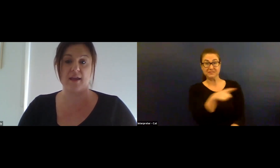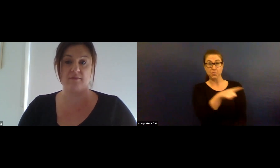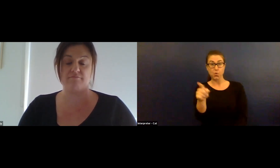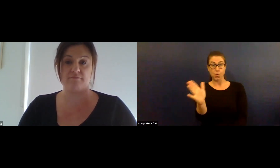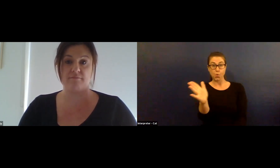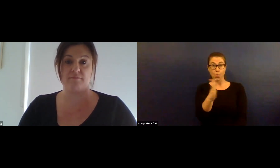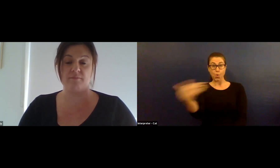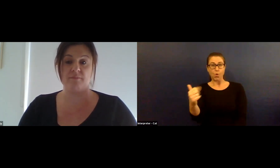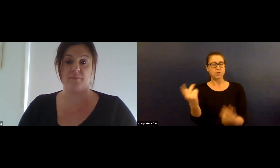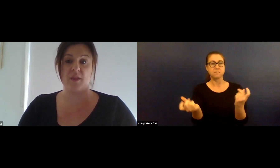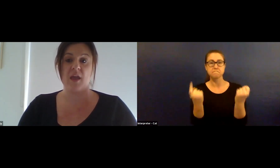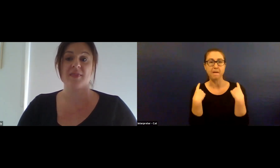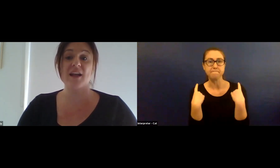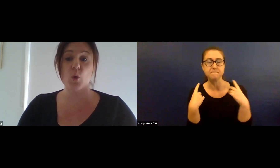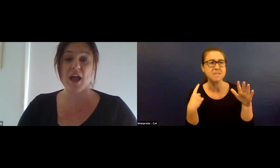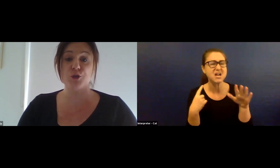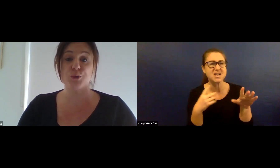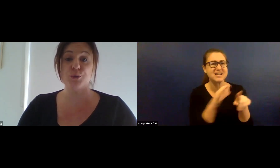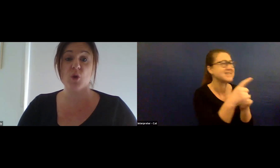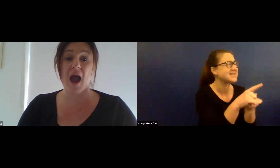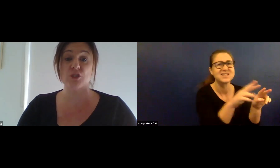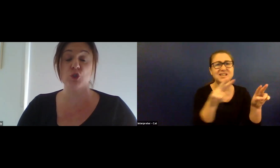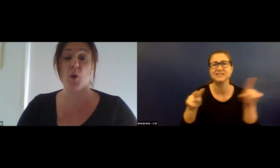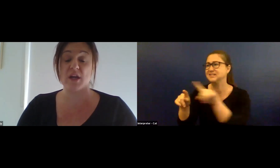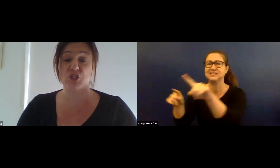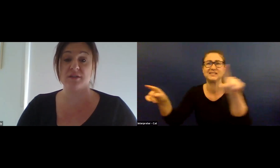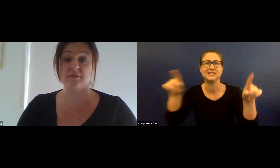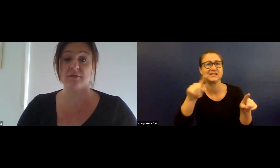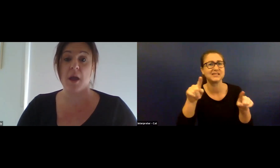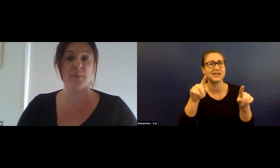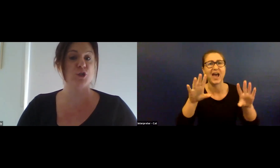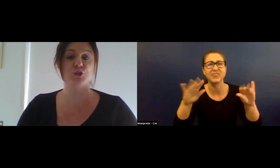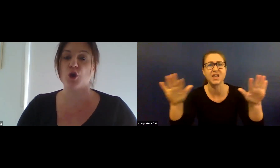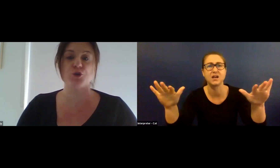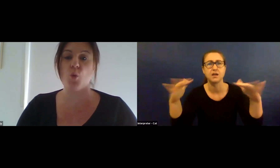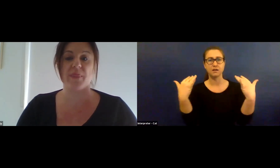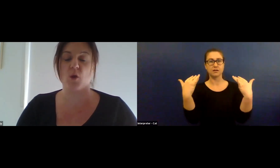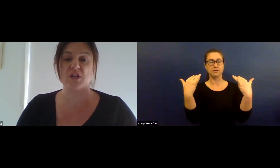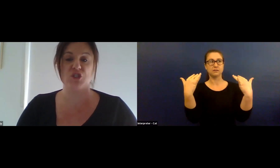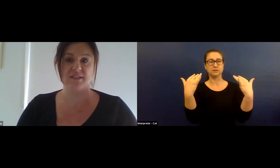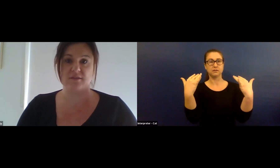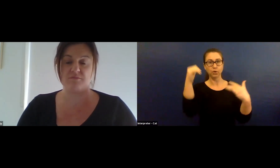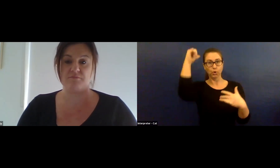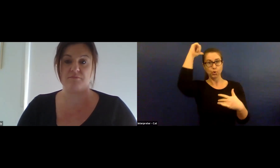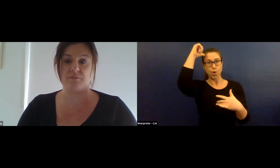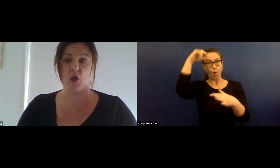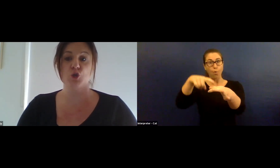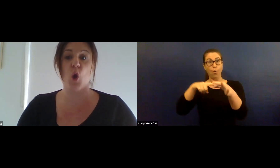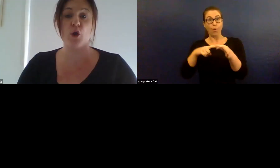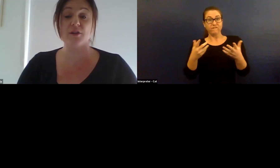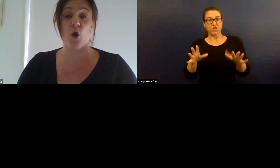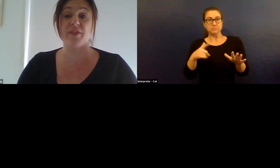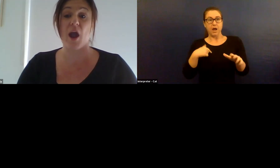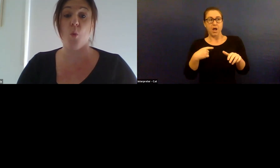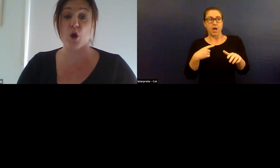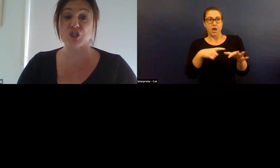are saying. They look at you to ask you a question, but you don't know what the question is. You